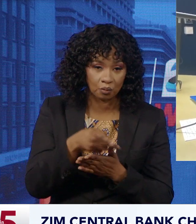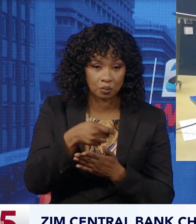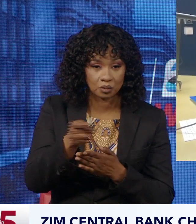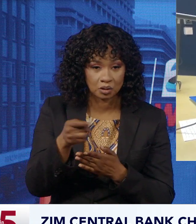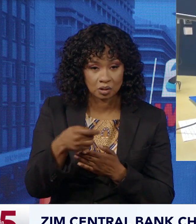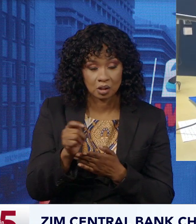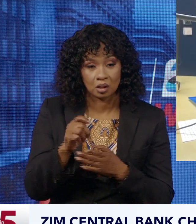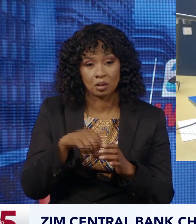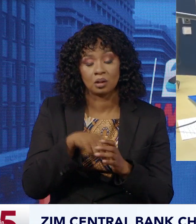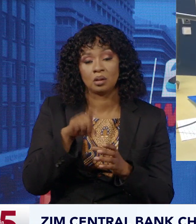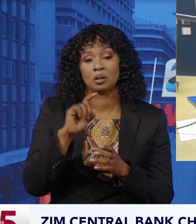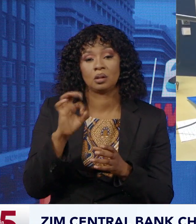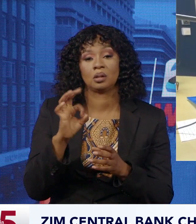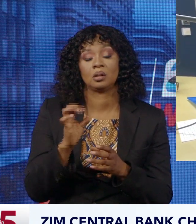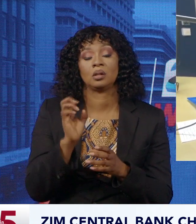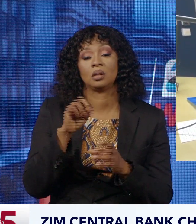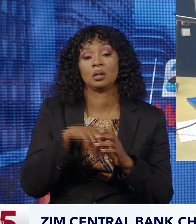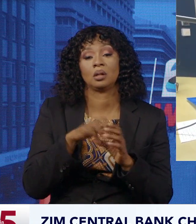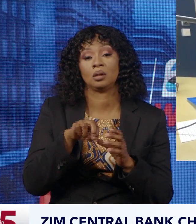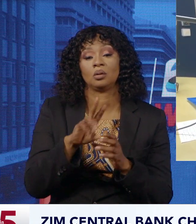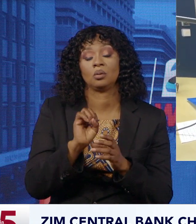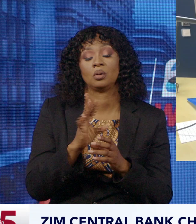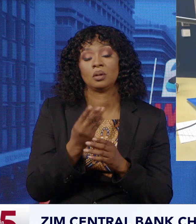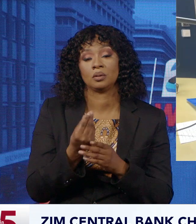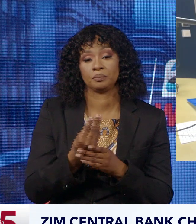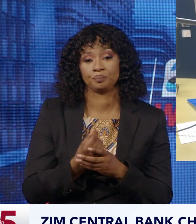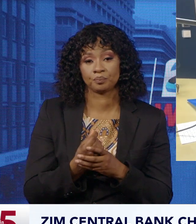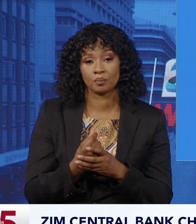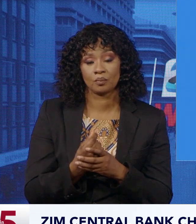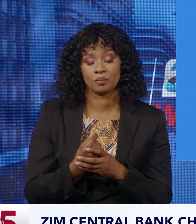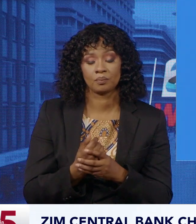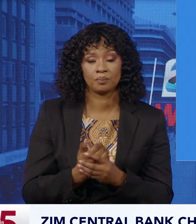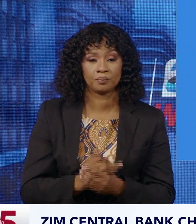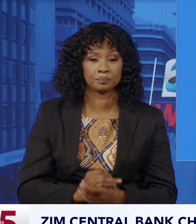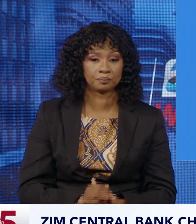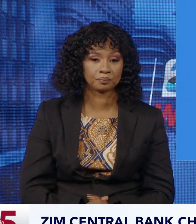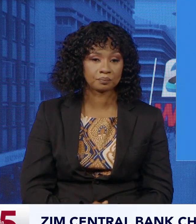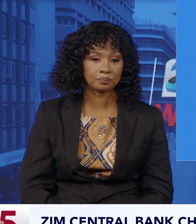some of my fuel in US dollars, because we are in a multi-currency arrangement.